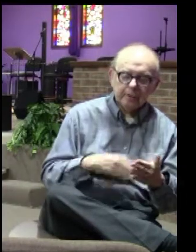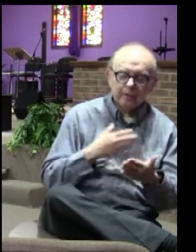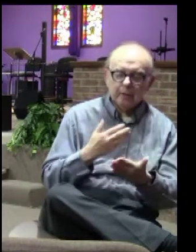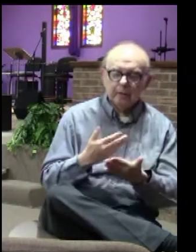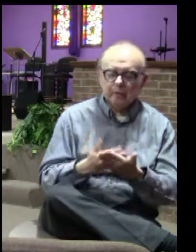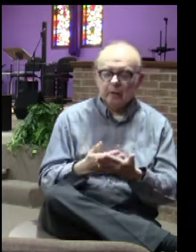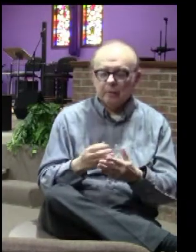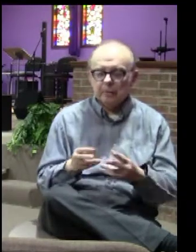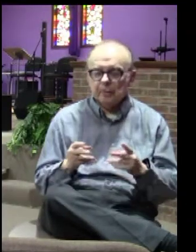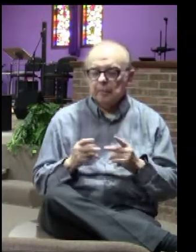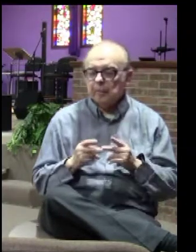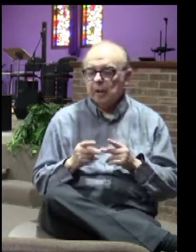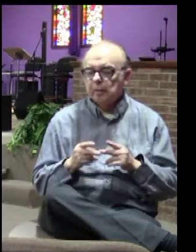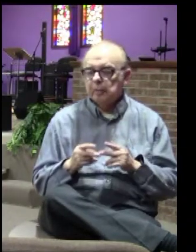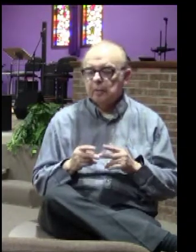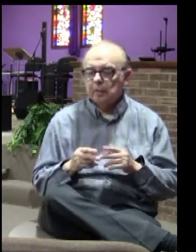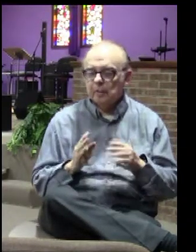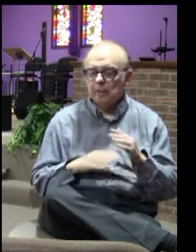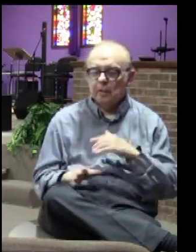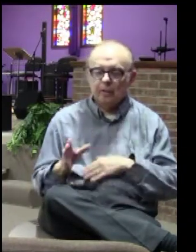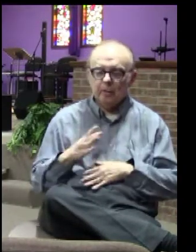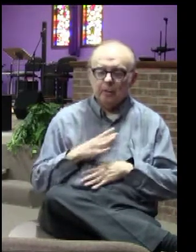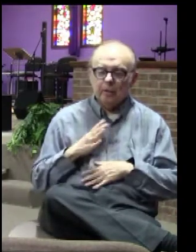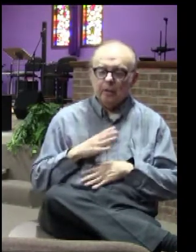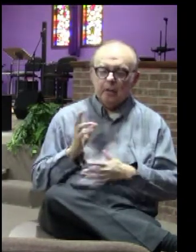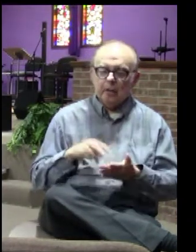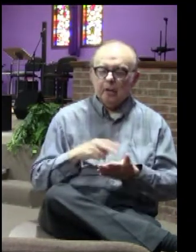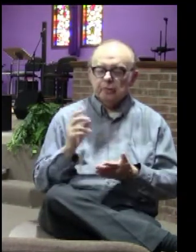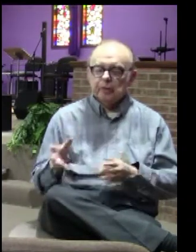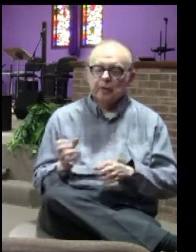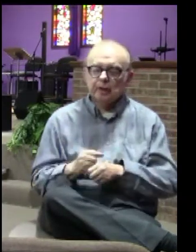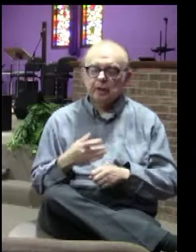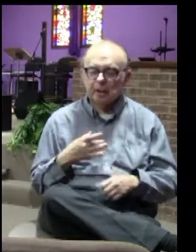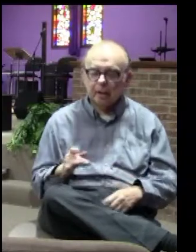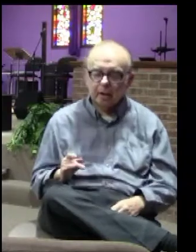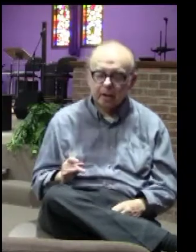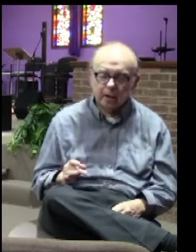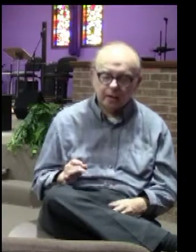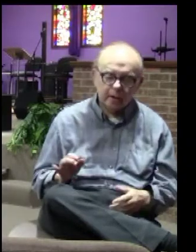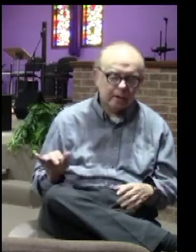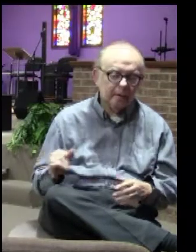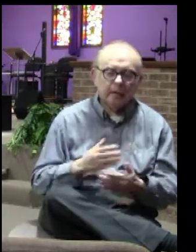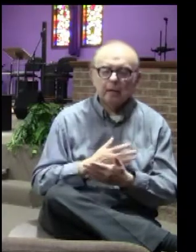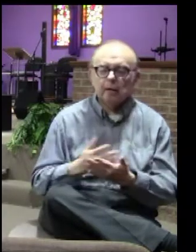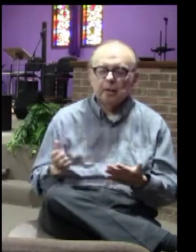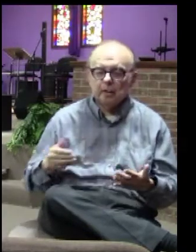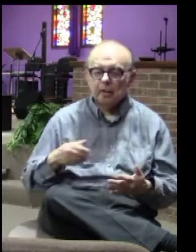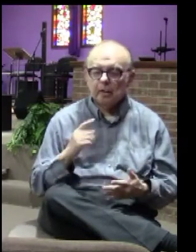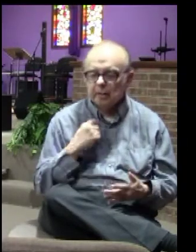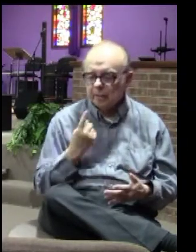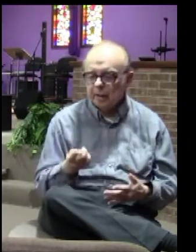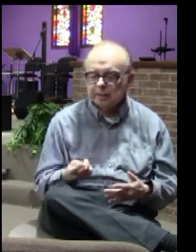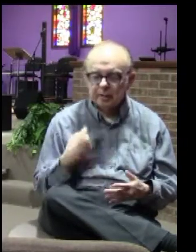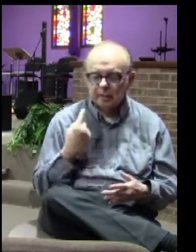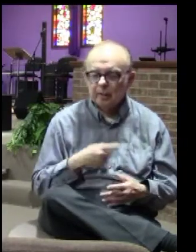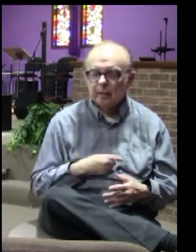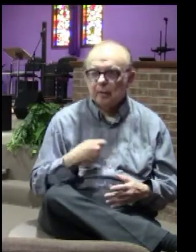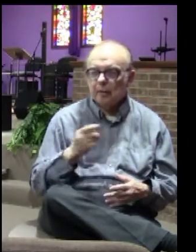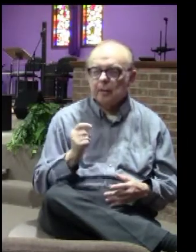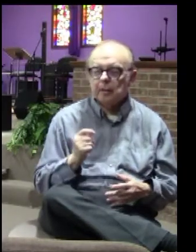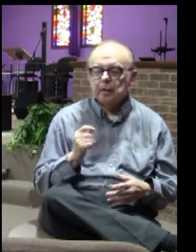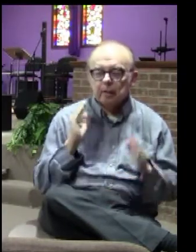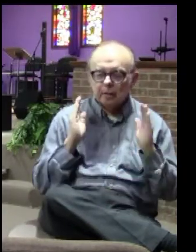you're flying. And you could jump up and get hurt. And that's the same thing that God's trying to tell us. He's trying to